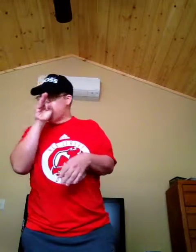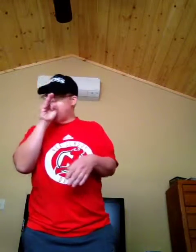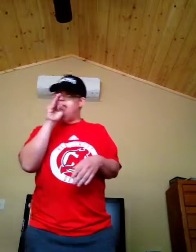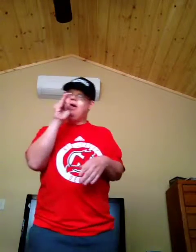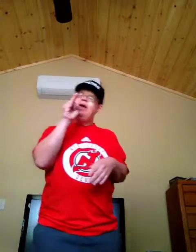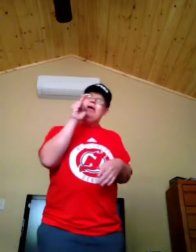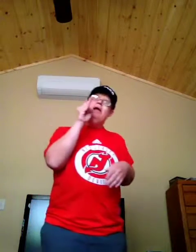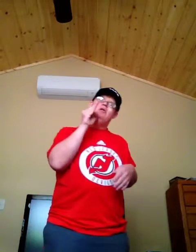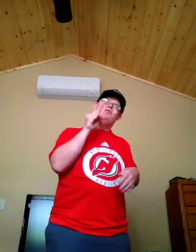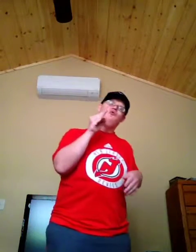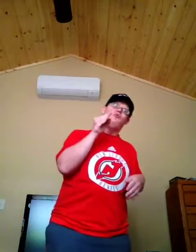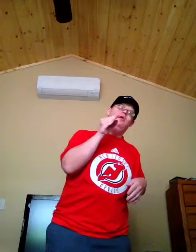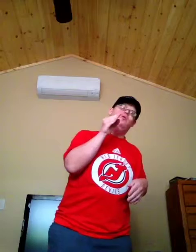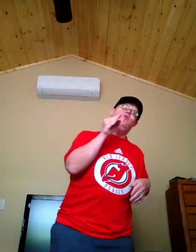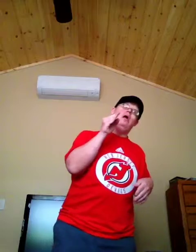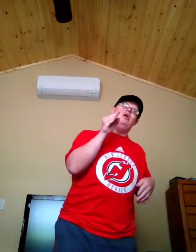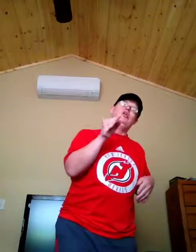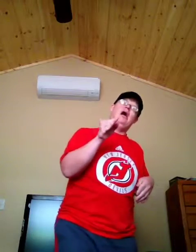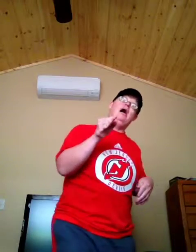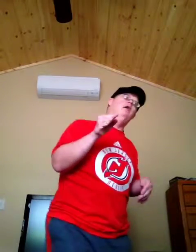He introduced me to a shot,